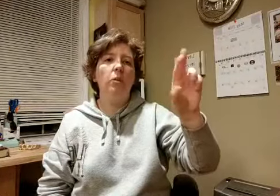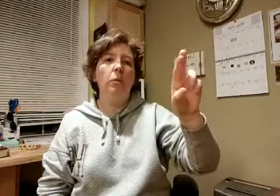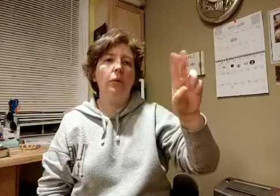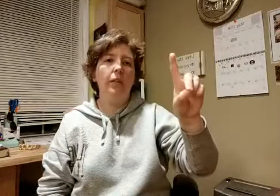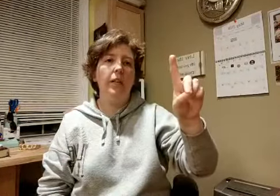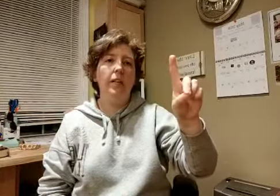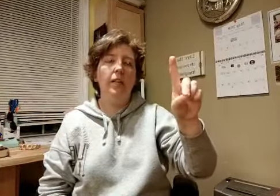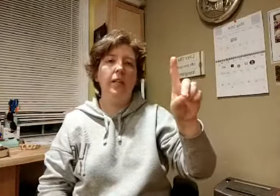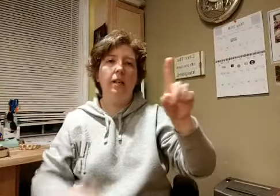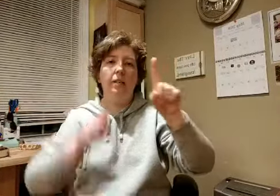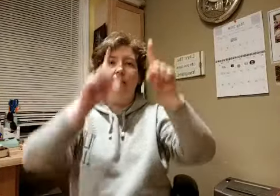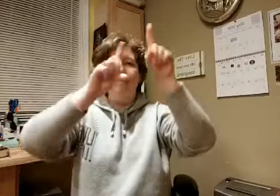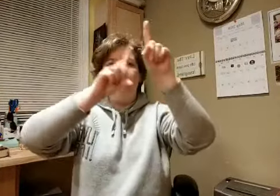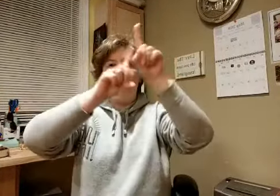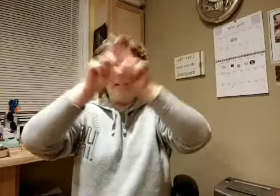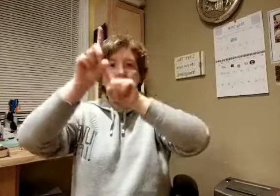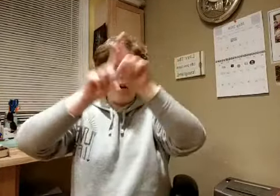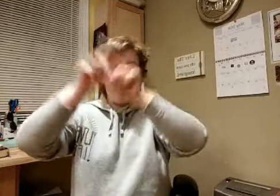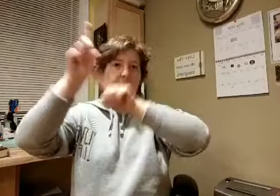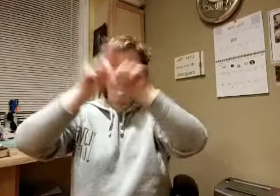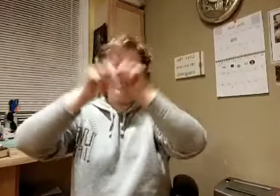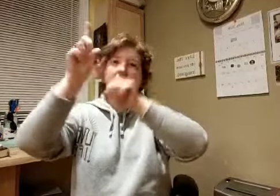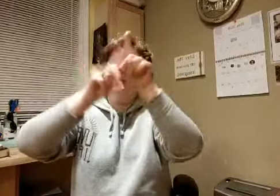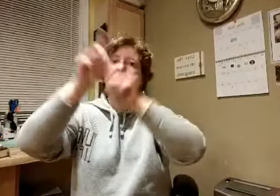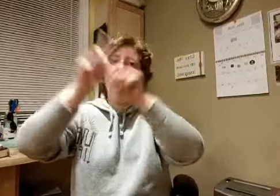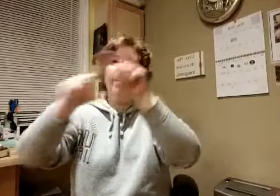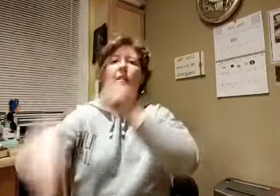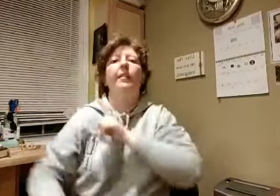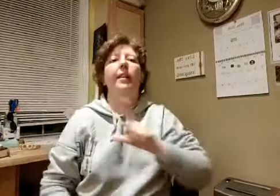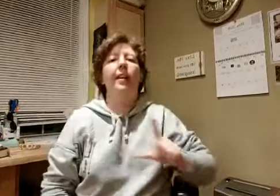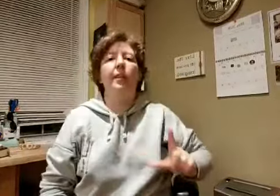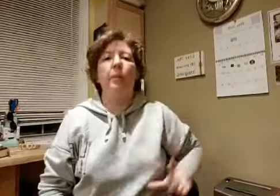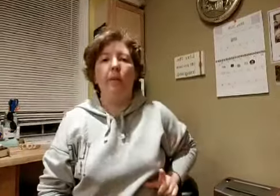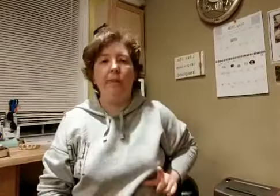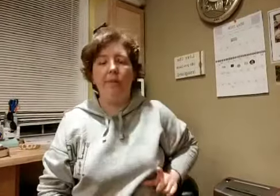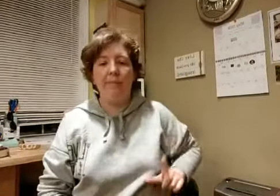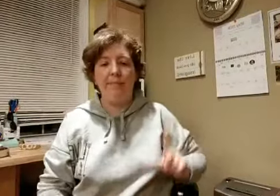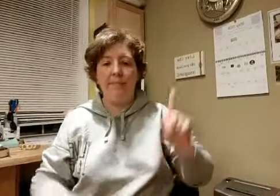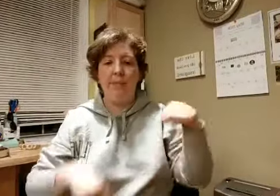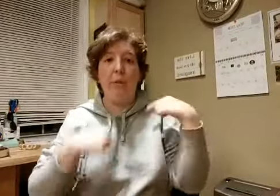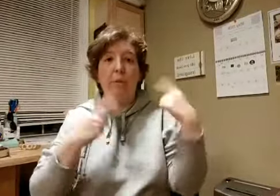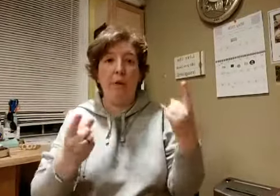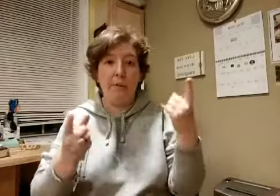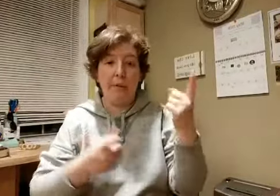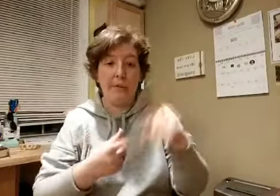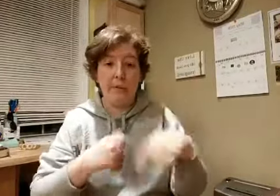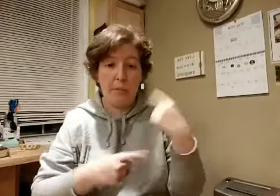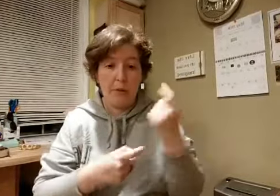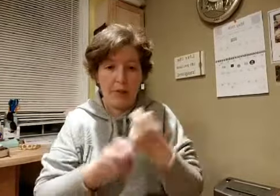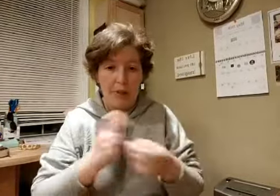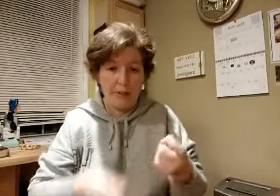Star-Lord. It's compound sign, star and Lord so far, until someone changes it.